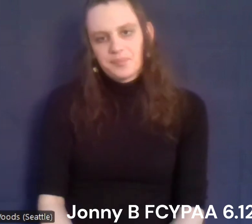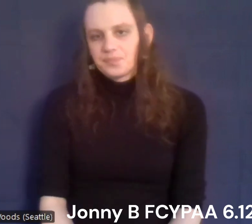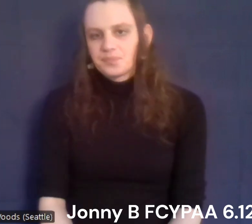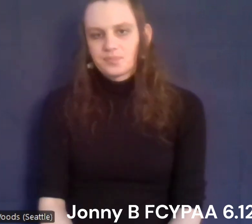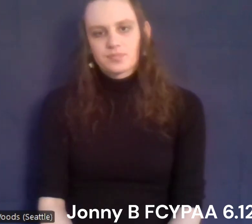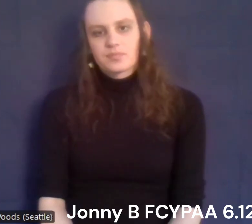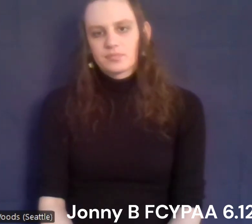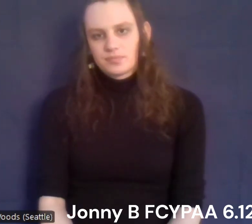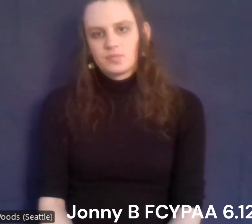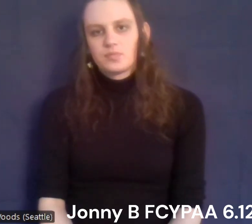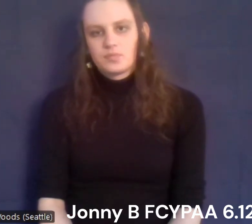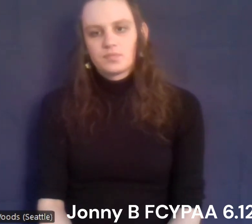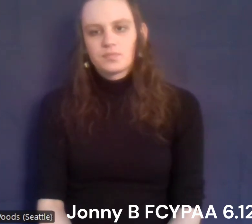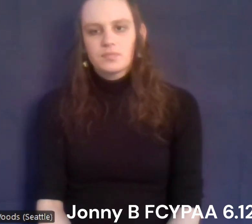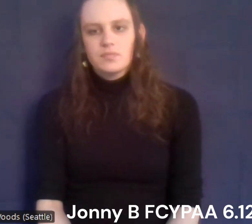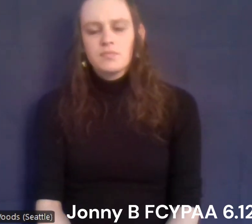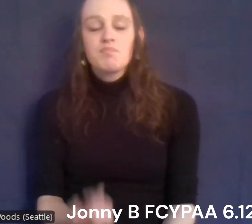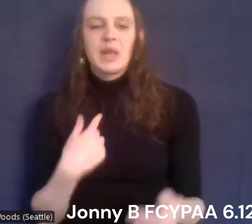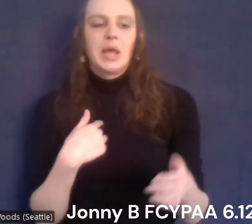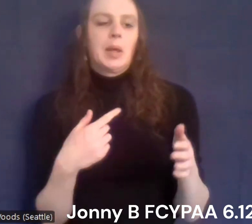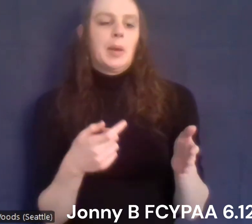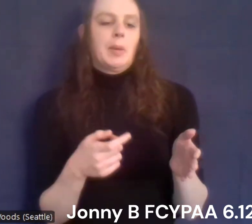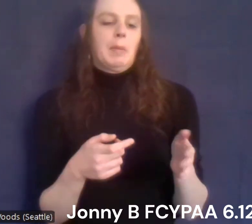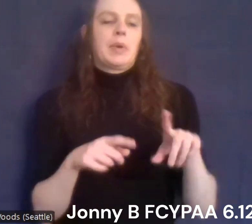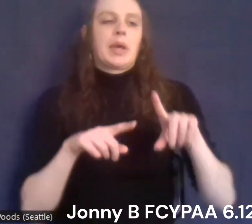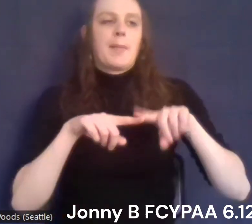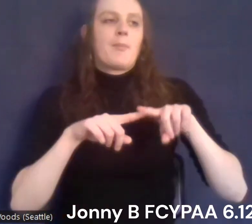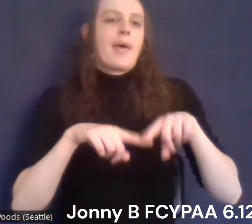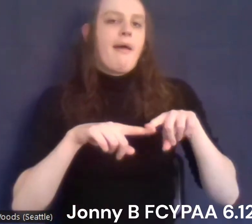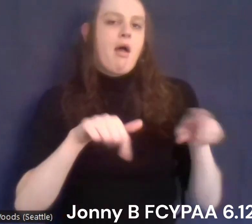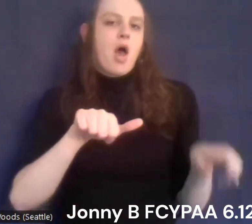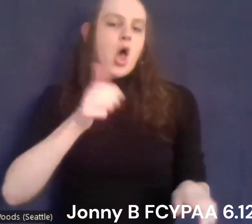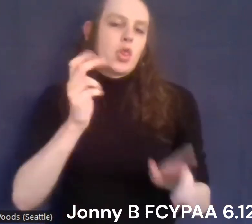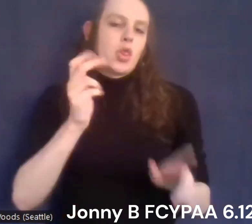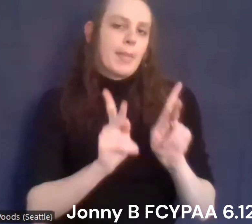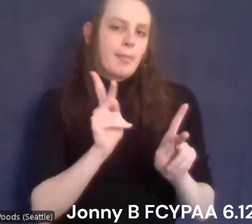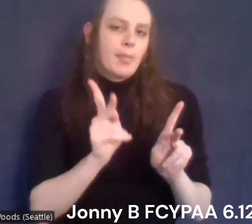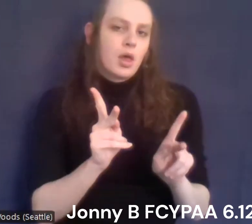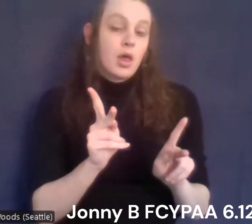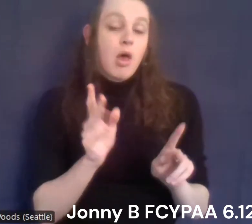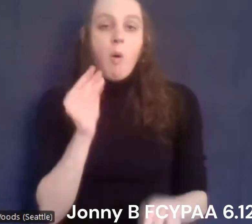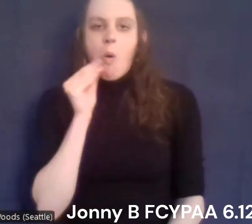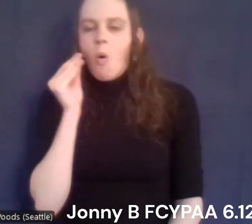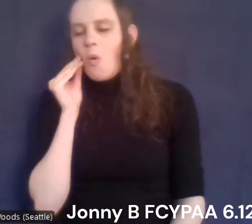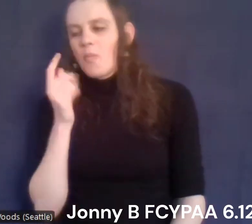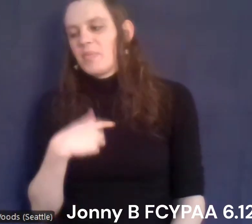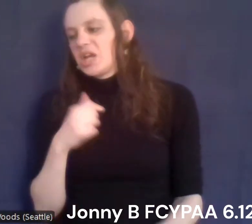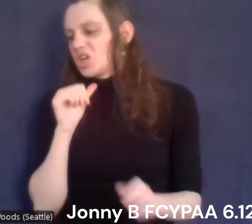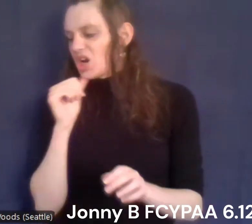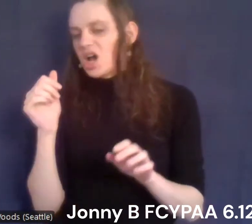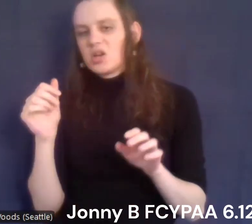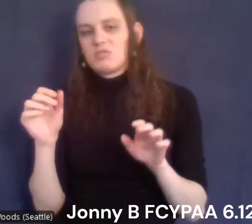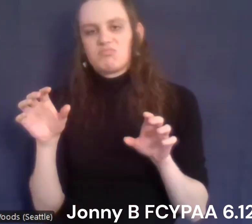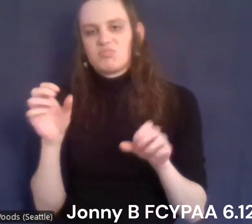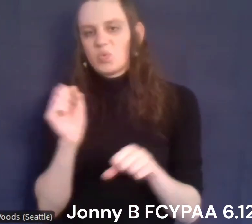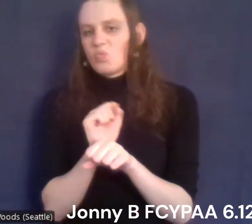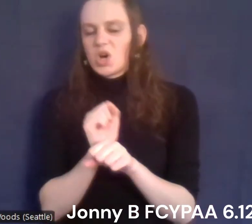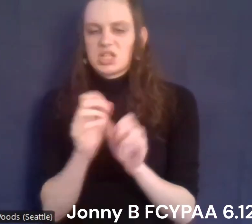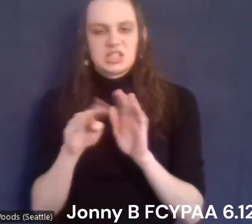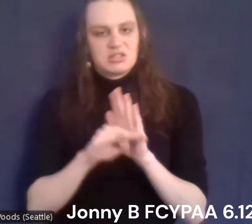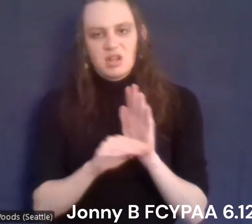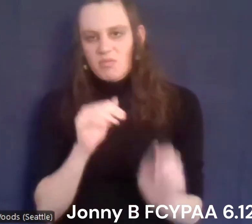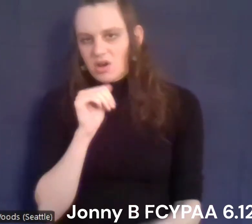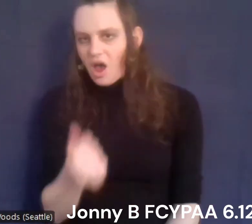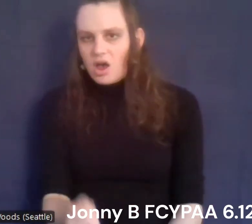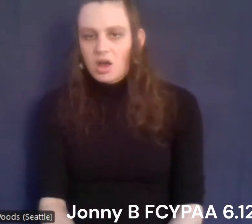focused, like I was relying on other people really. I wasn't really, when I was going home, I wasn't doing any of the work. And I ended up going up